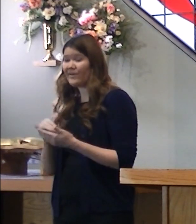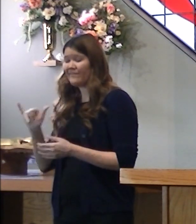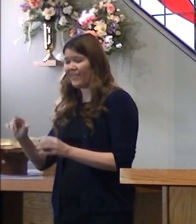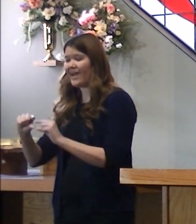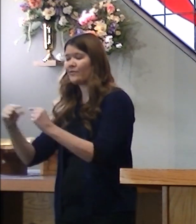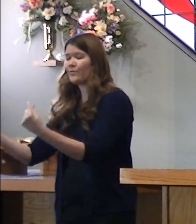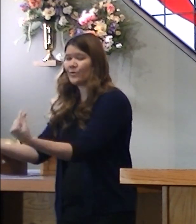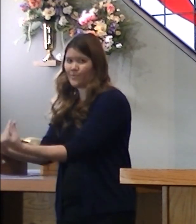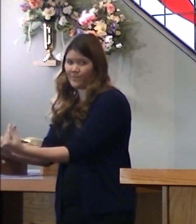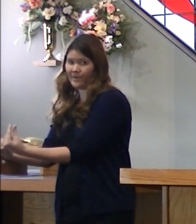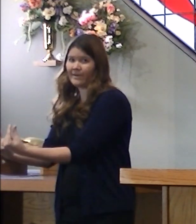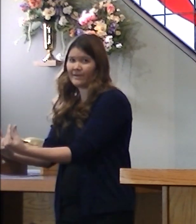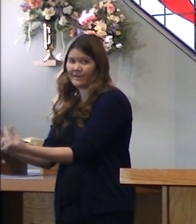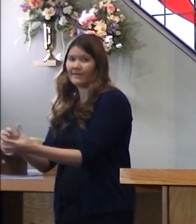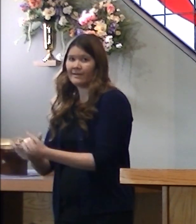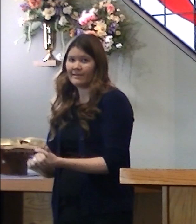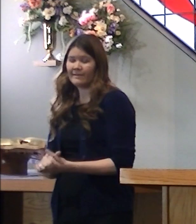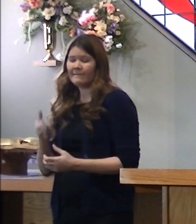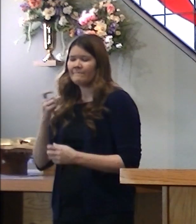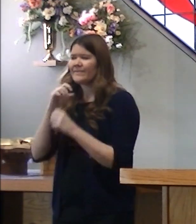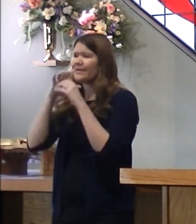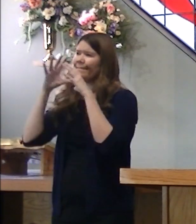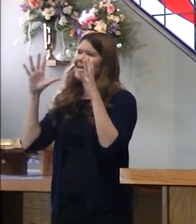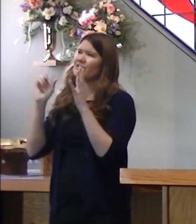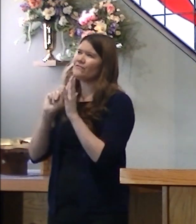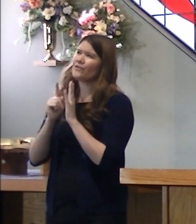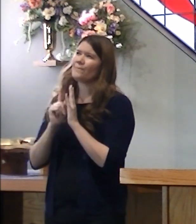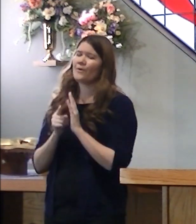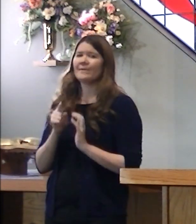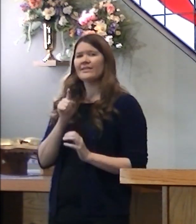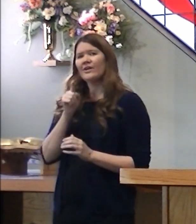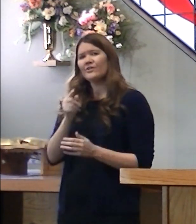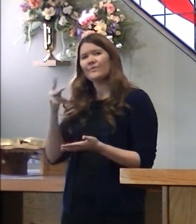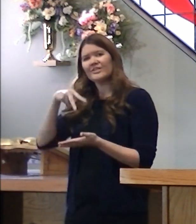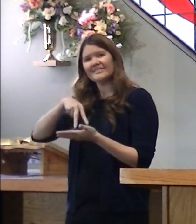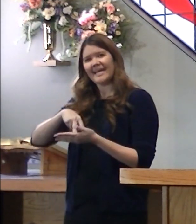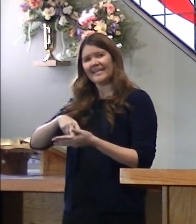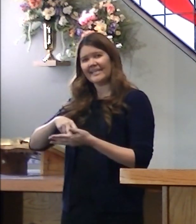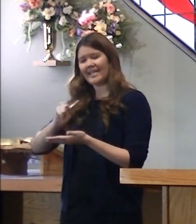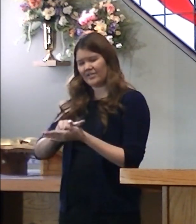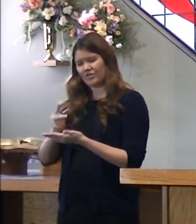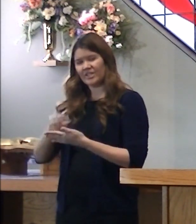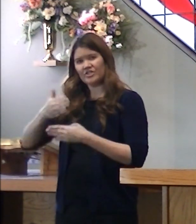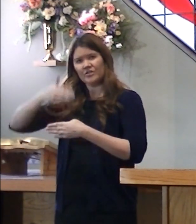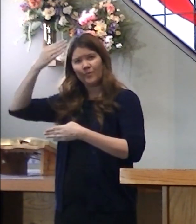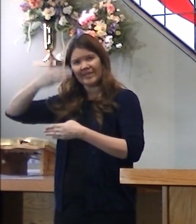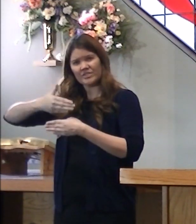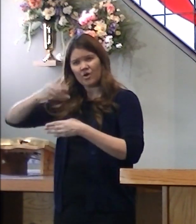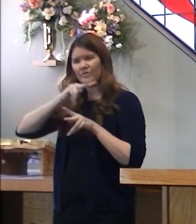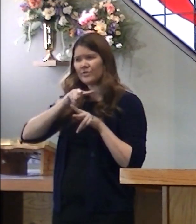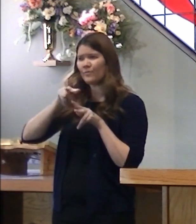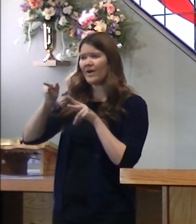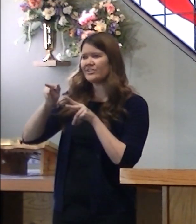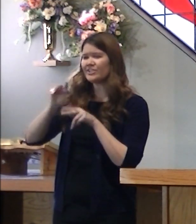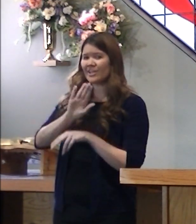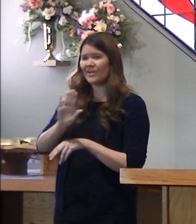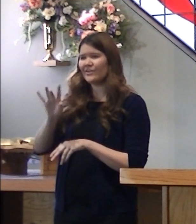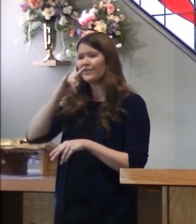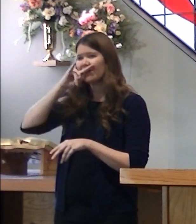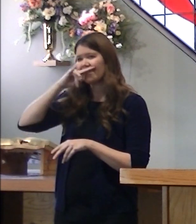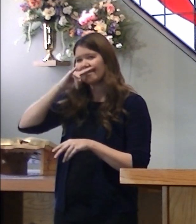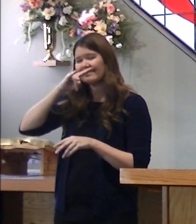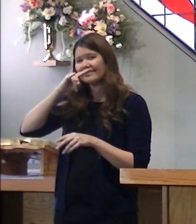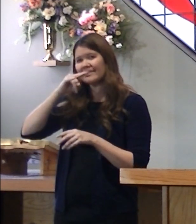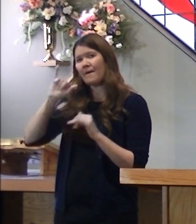too. Imagine for a moment that you're standing at your kitchen window, you're watching your kids outside in the backyard